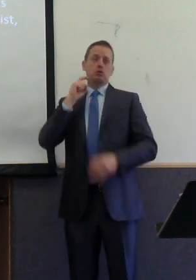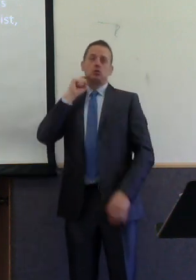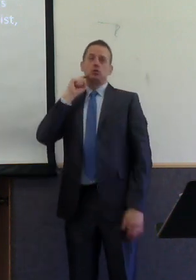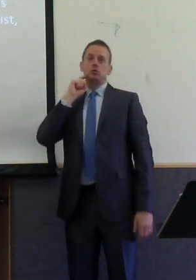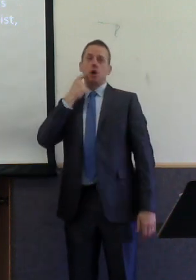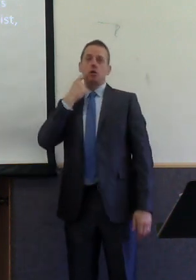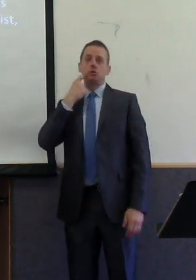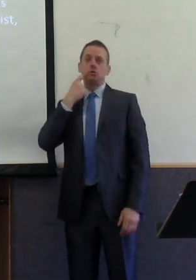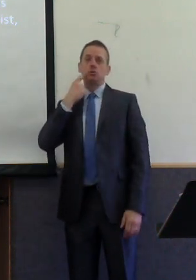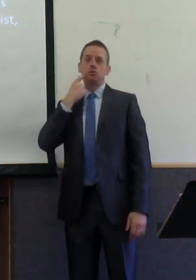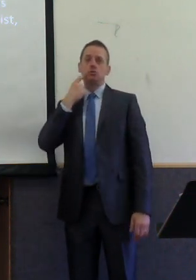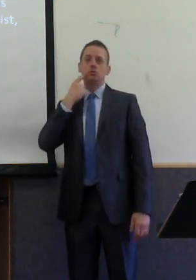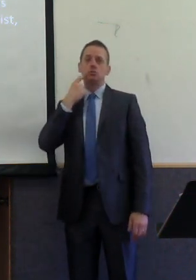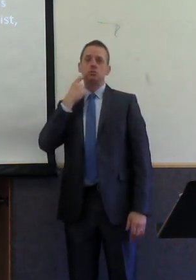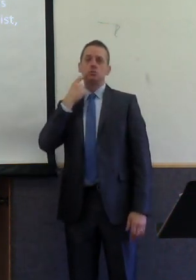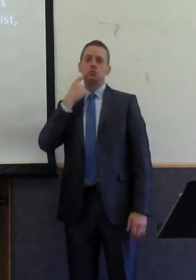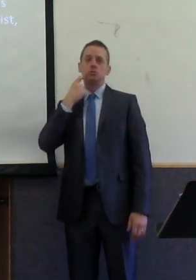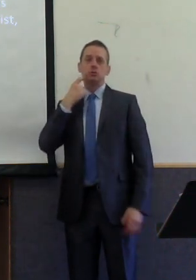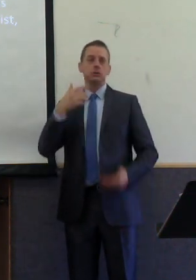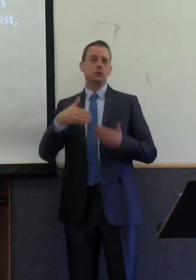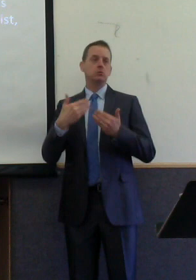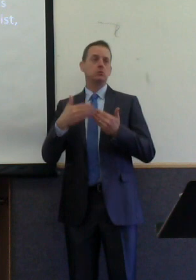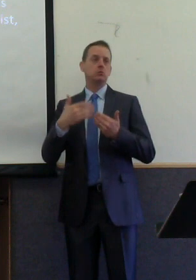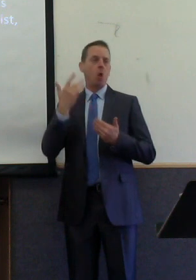Just like with a husband, if a husband starts to feel